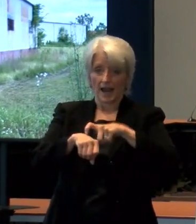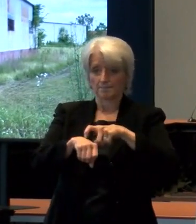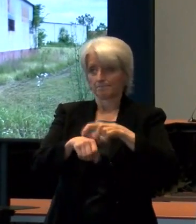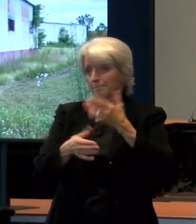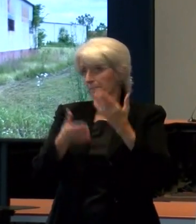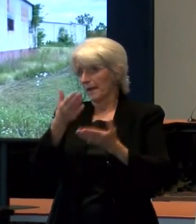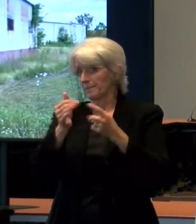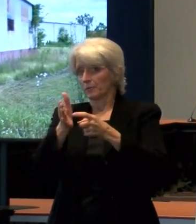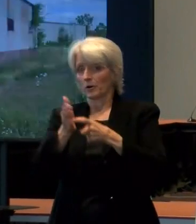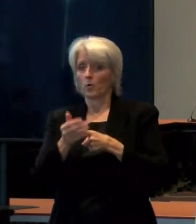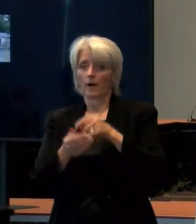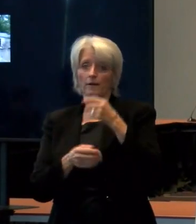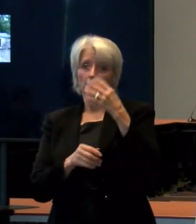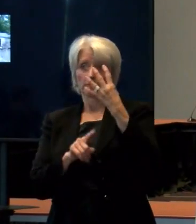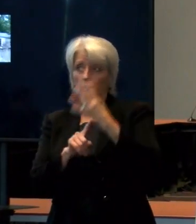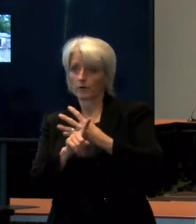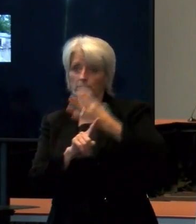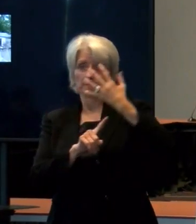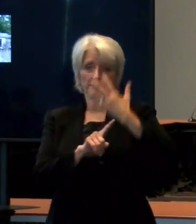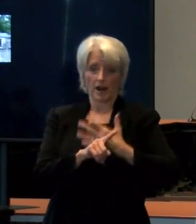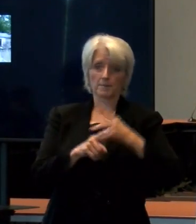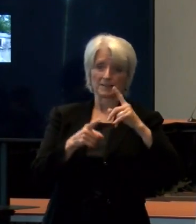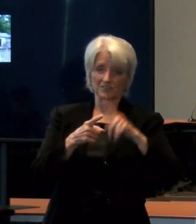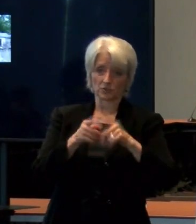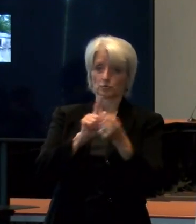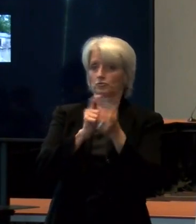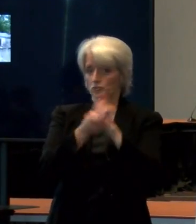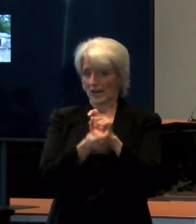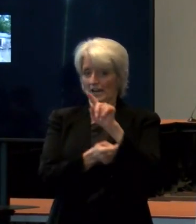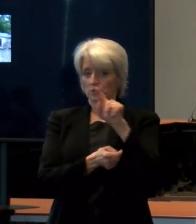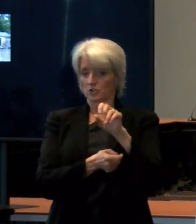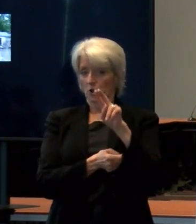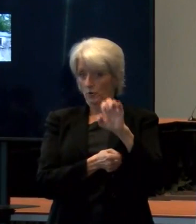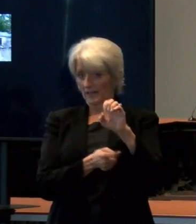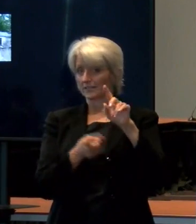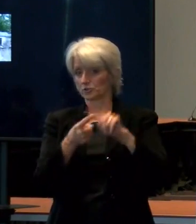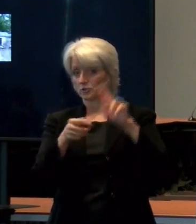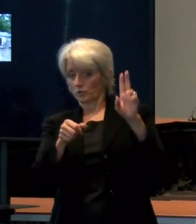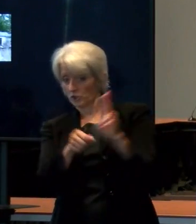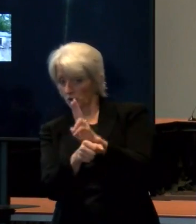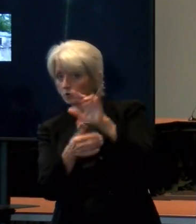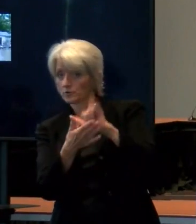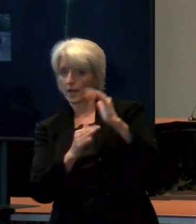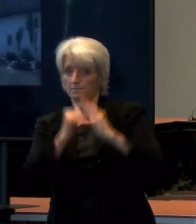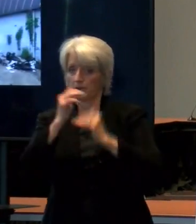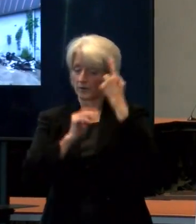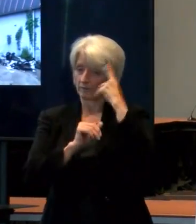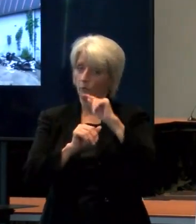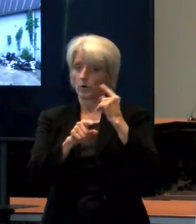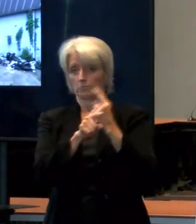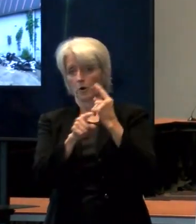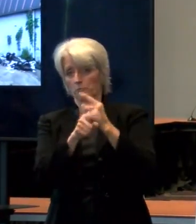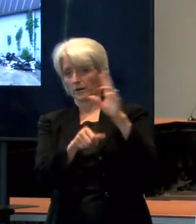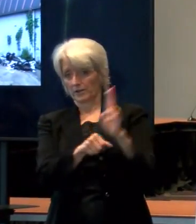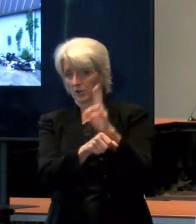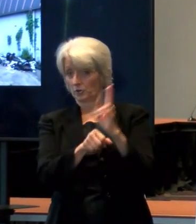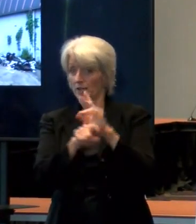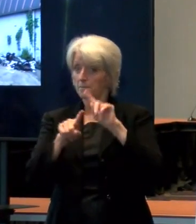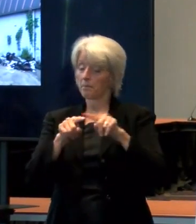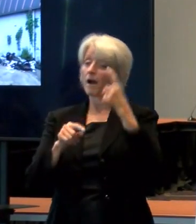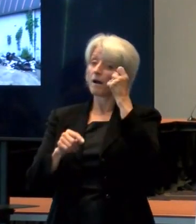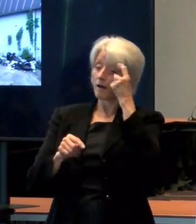or 5 month process to get that zoning in place so they can occupy the building with the correct use. But that still